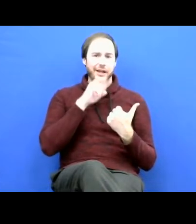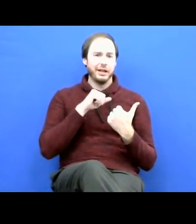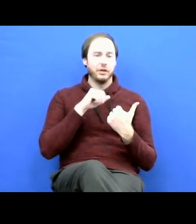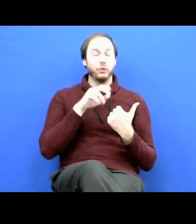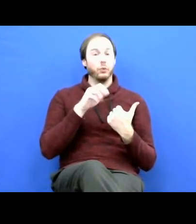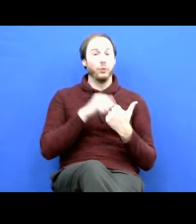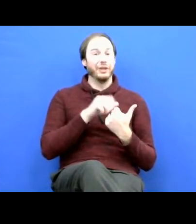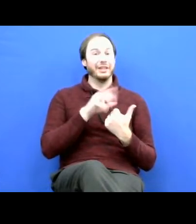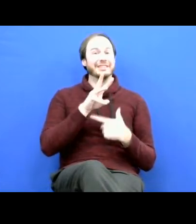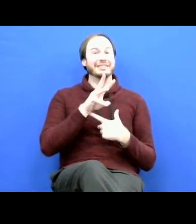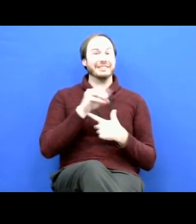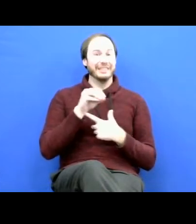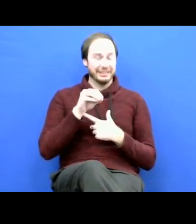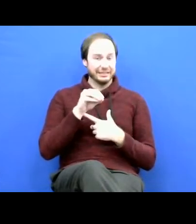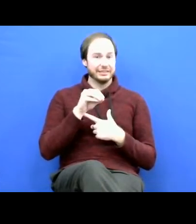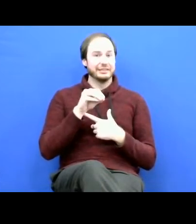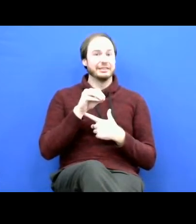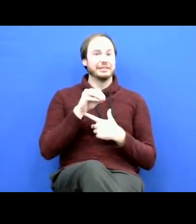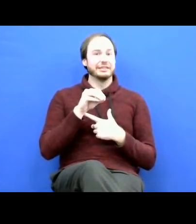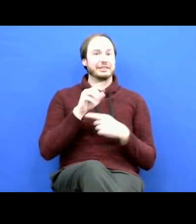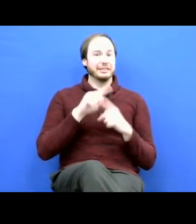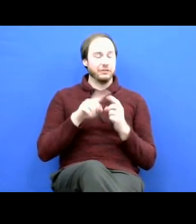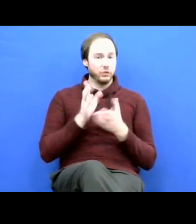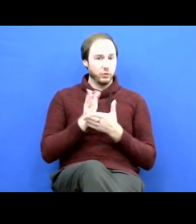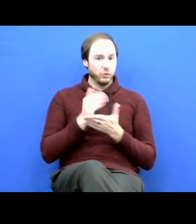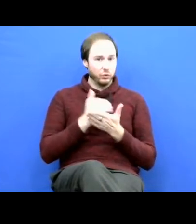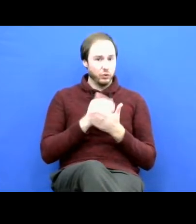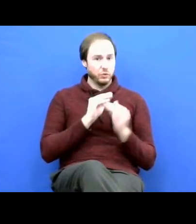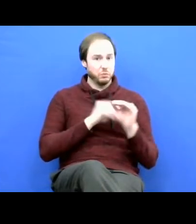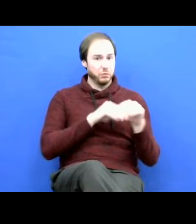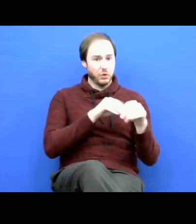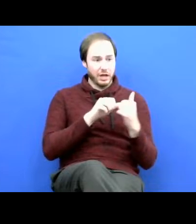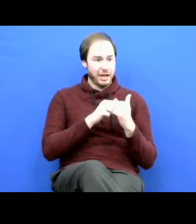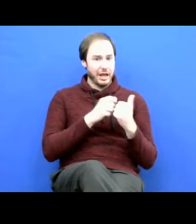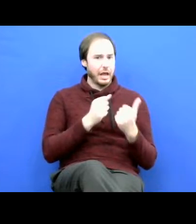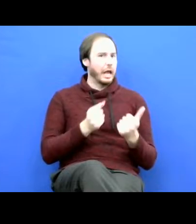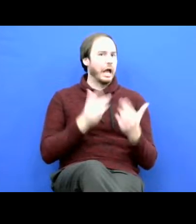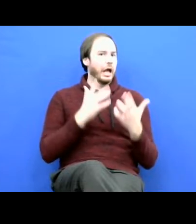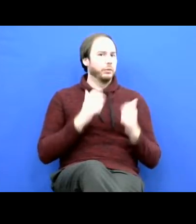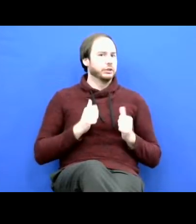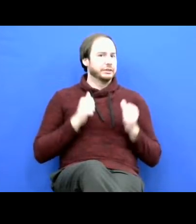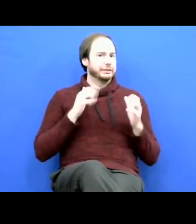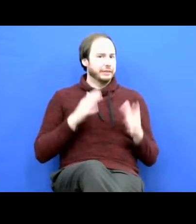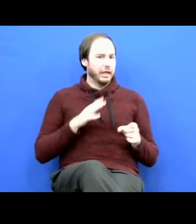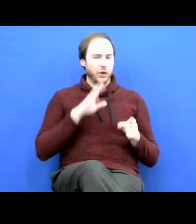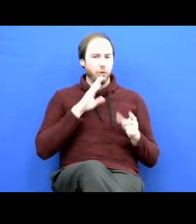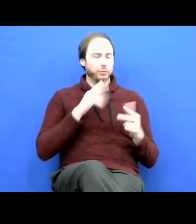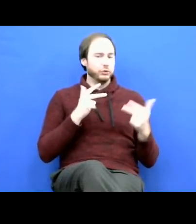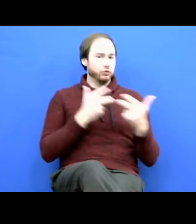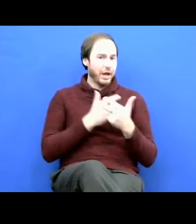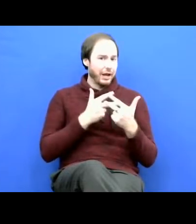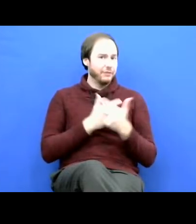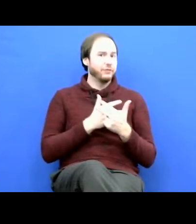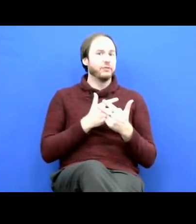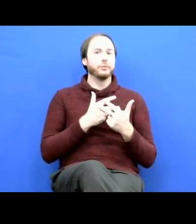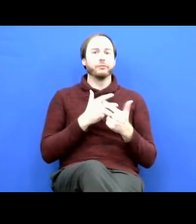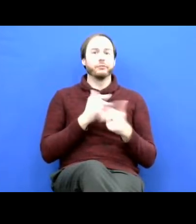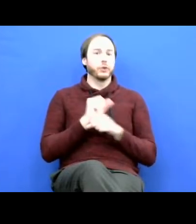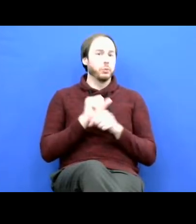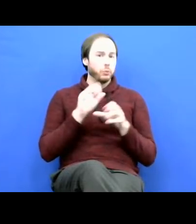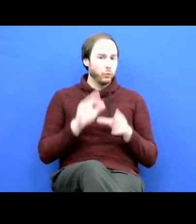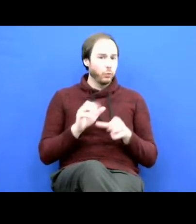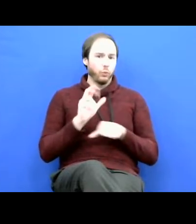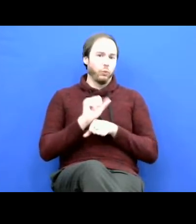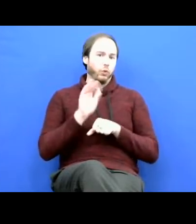apartment buildings being put in, so don't know how many exactly tenants would be there driving in and out, plus employees or workers